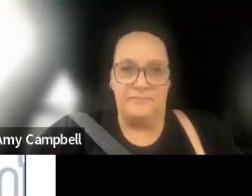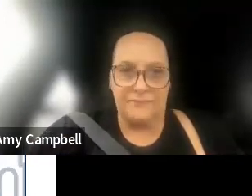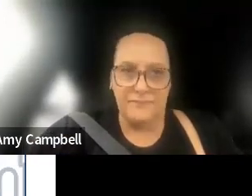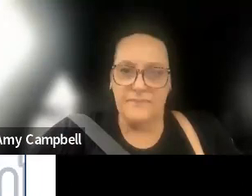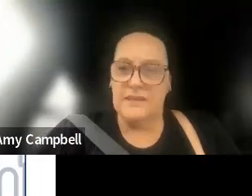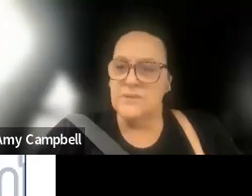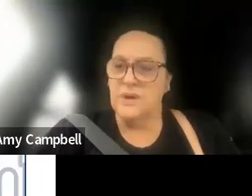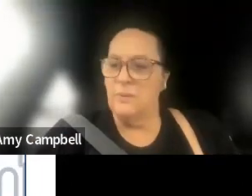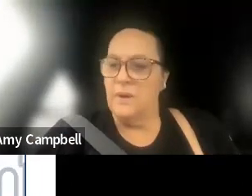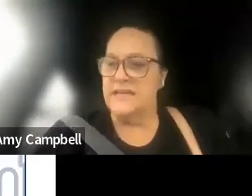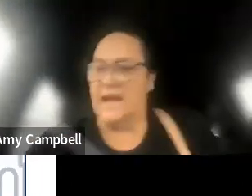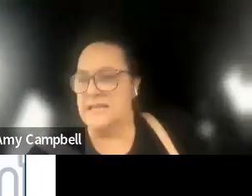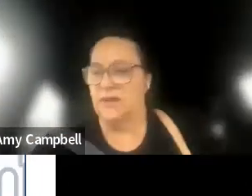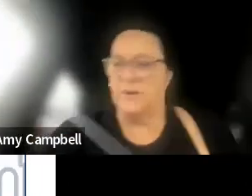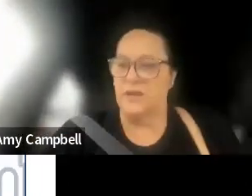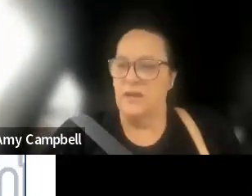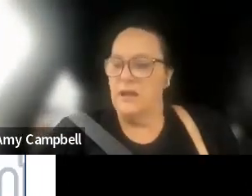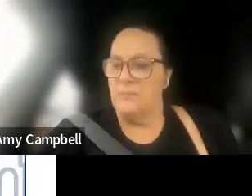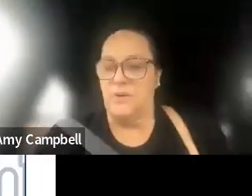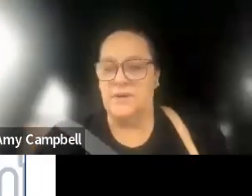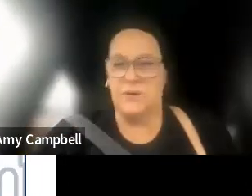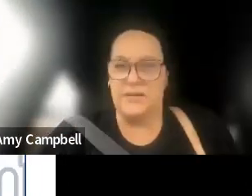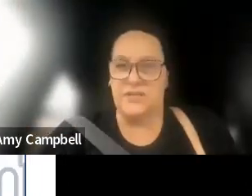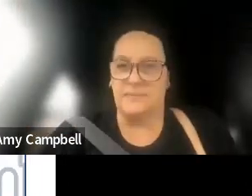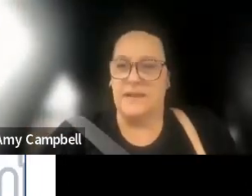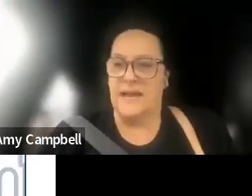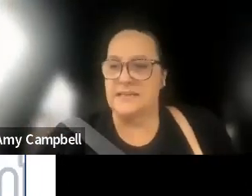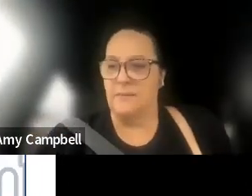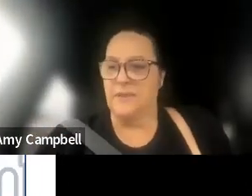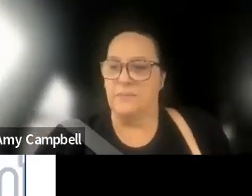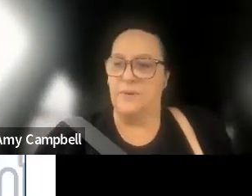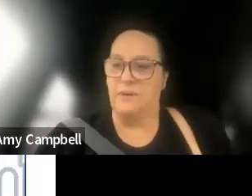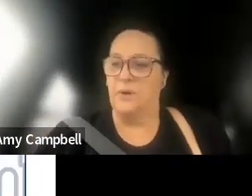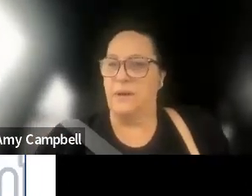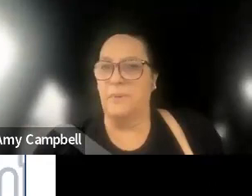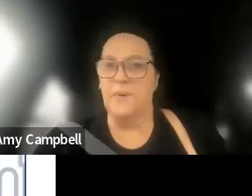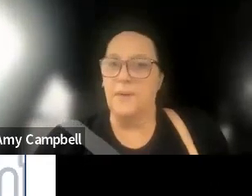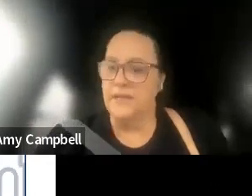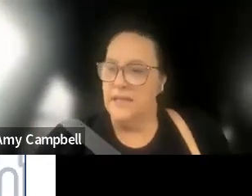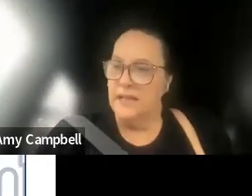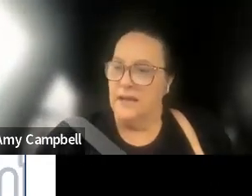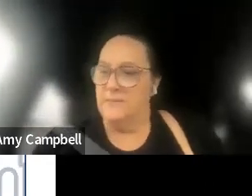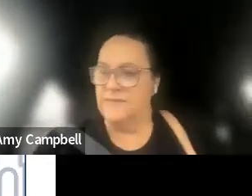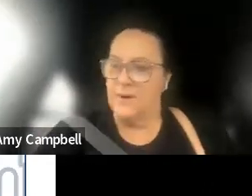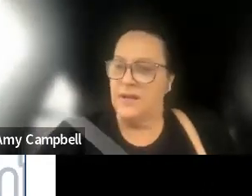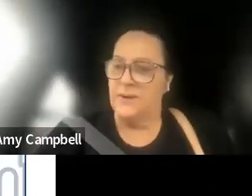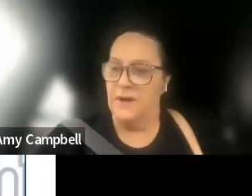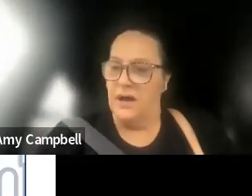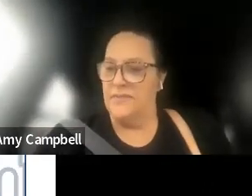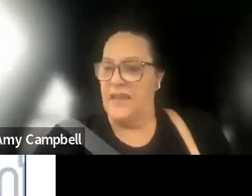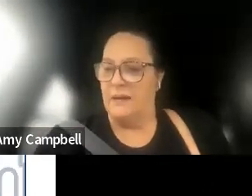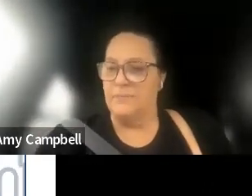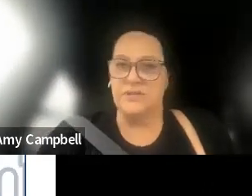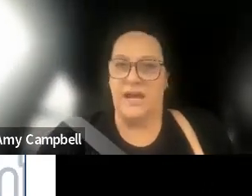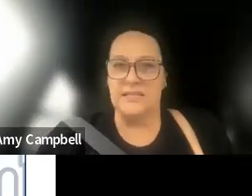up. So I wanted to ask couple quick questions. I'm going to ask Emily to put up a quick poll for you